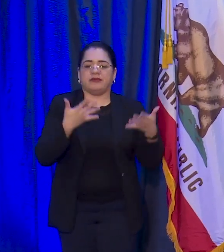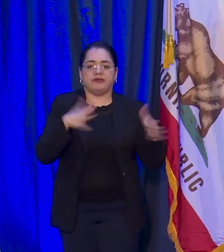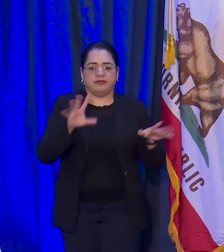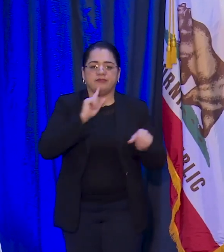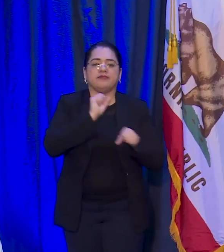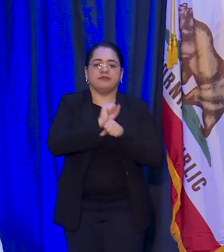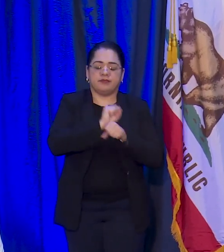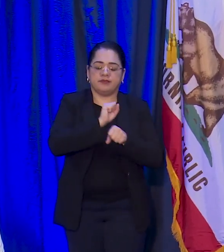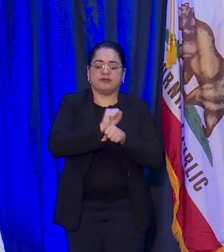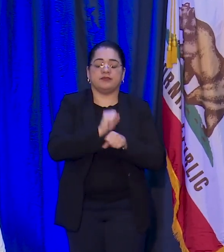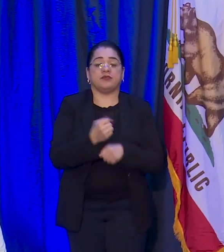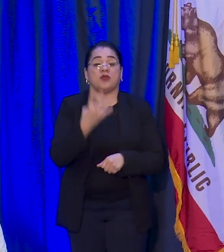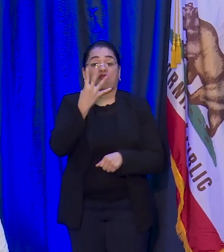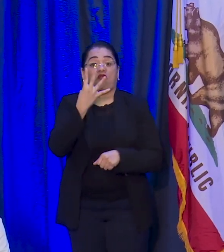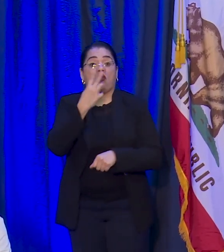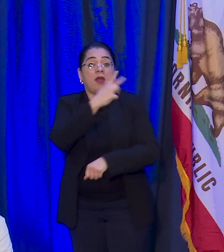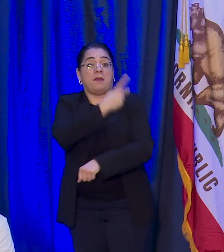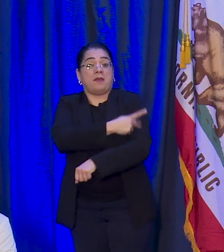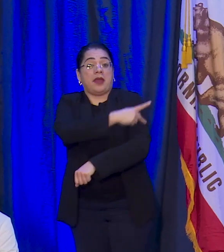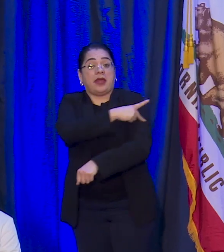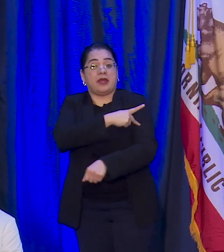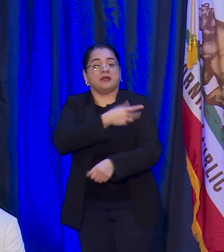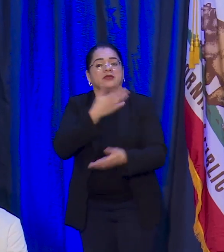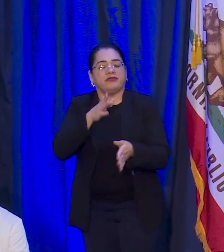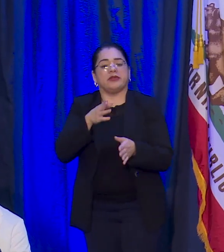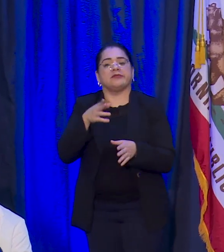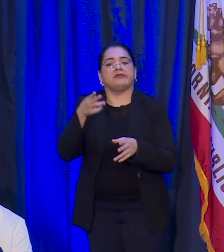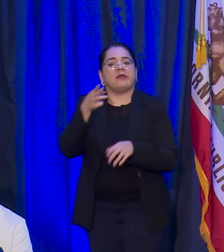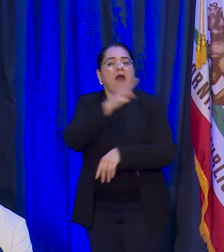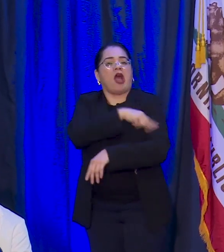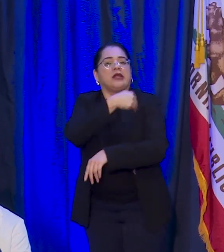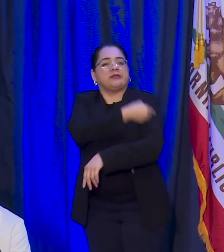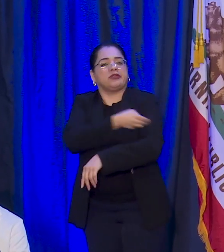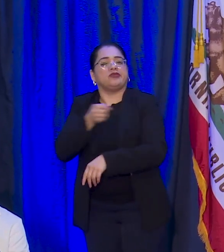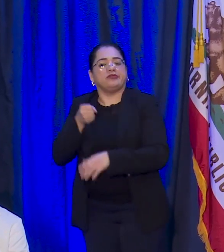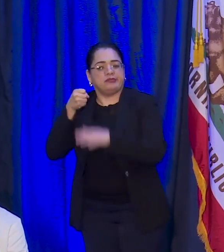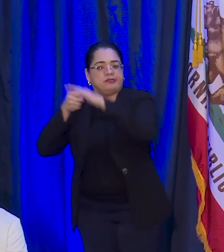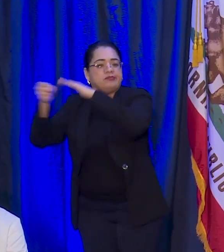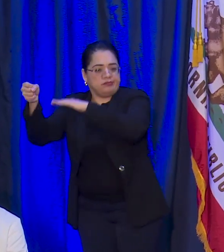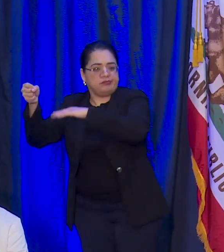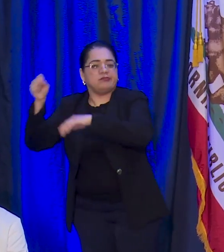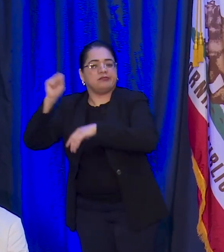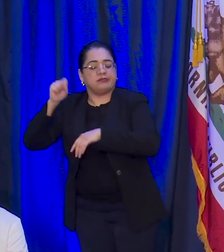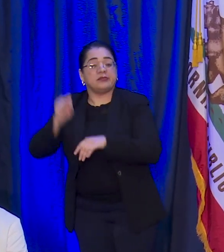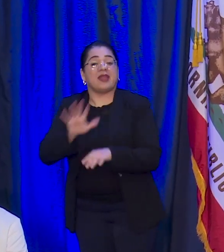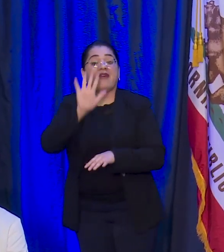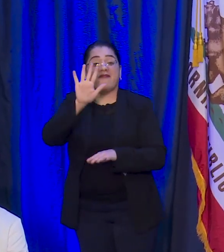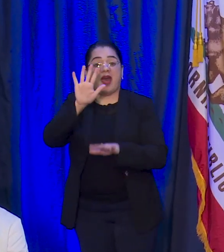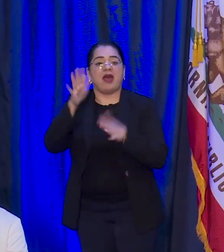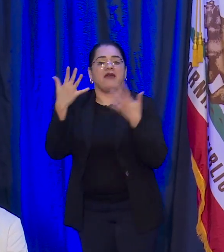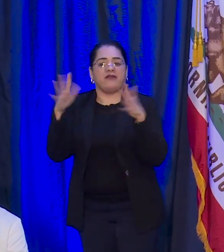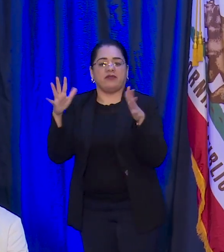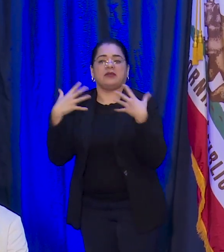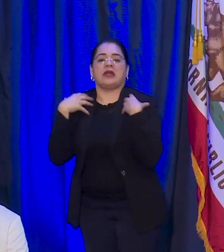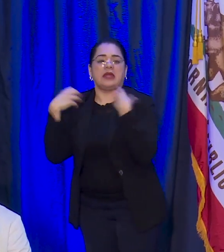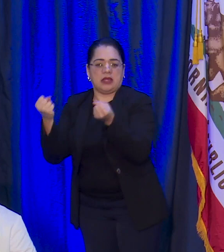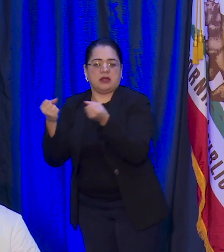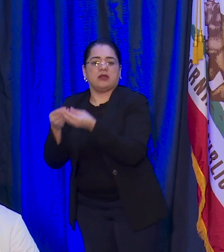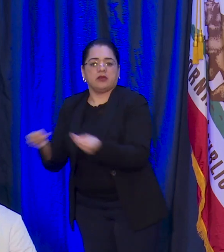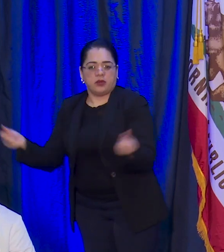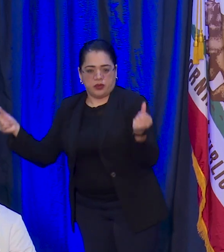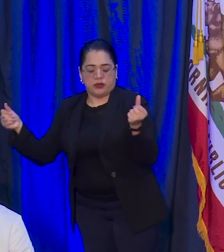had 4 of our patients are hospitalized, and 5 have cleared. And we are right now